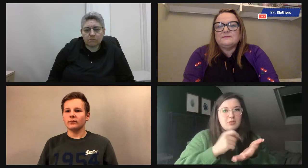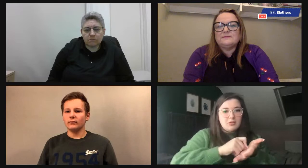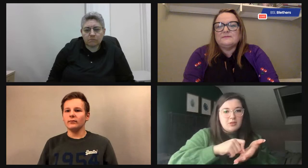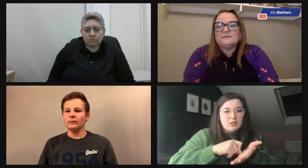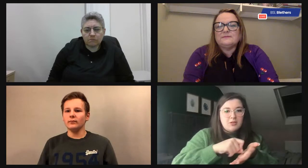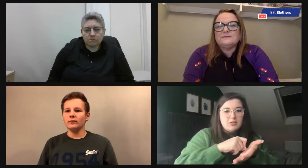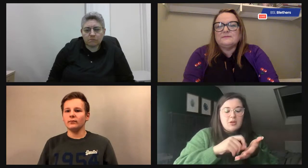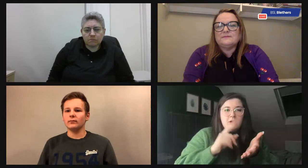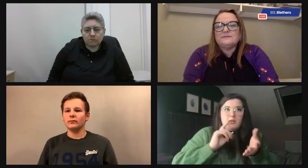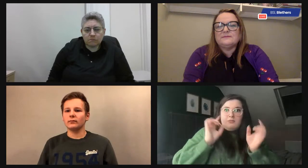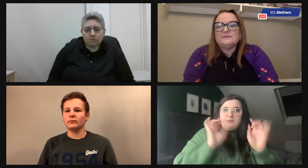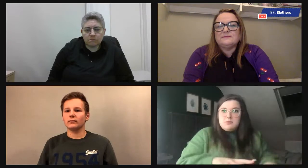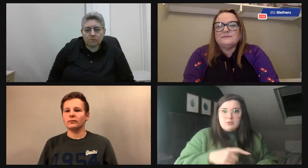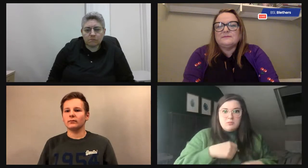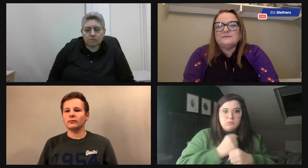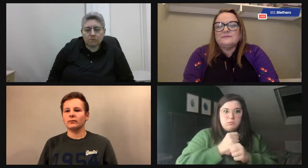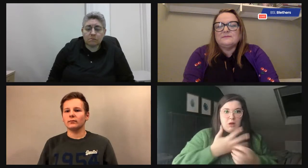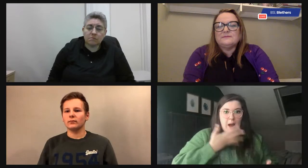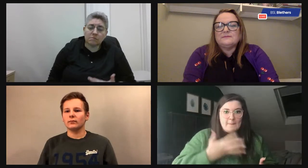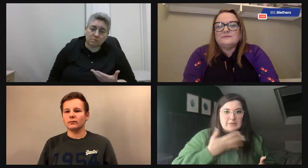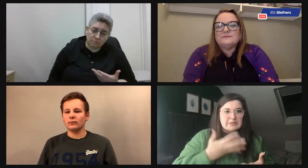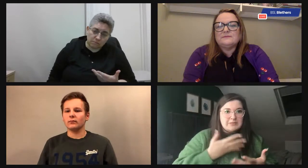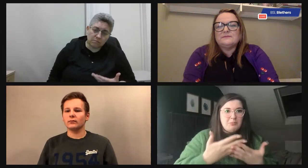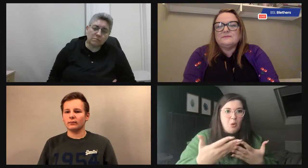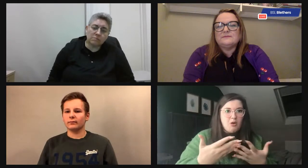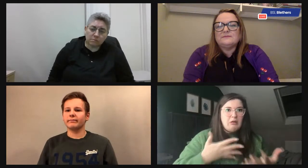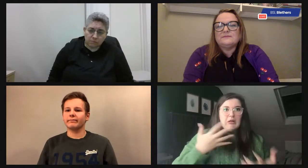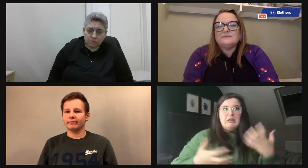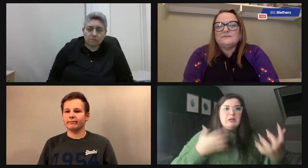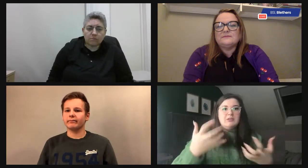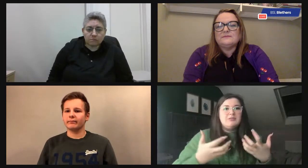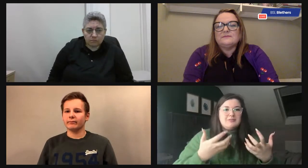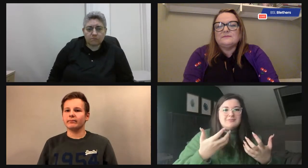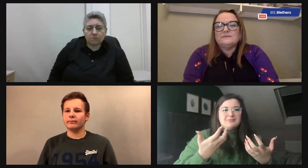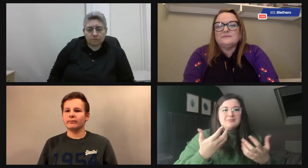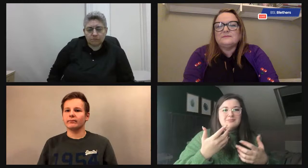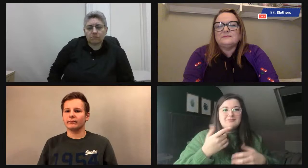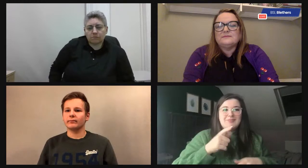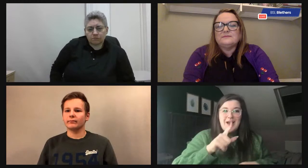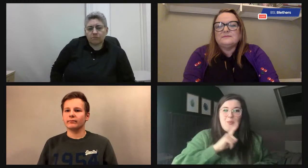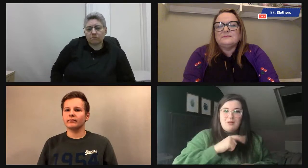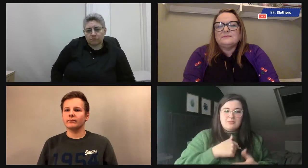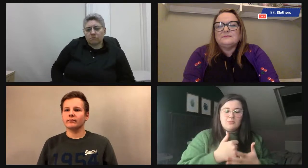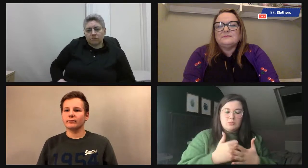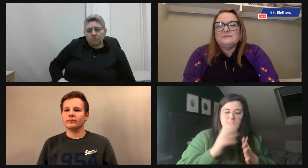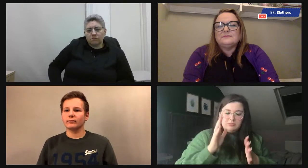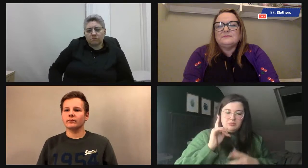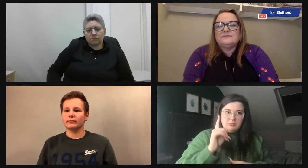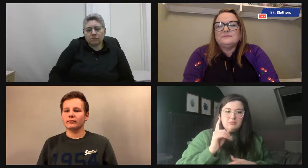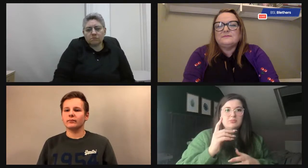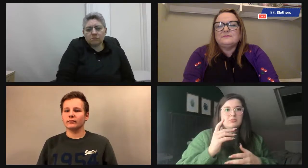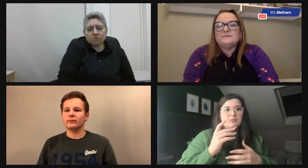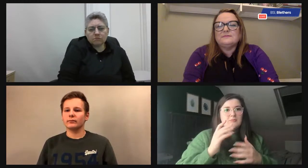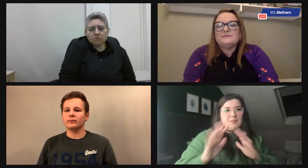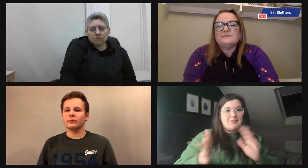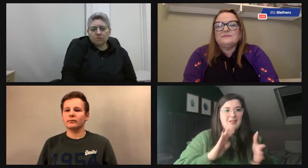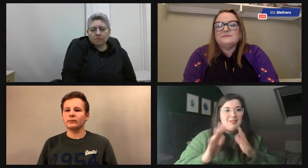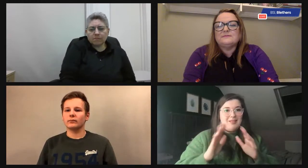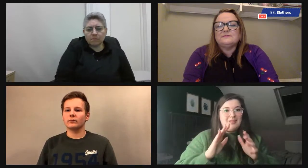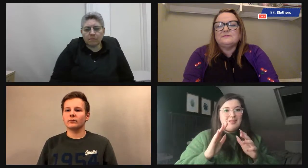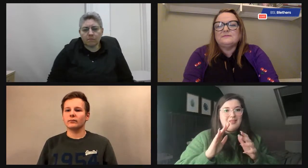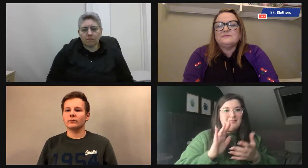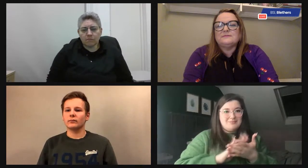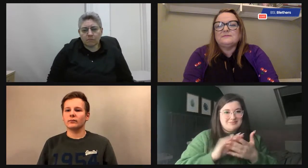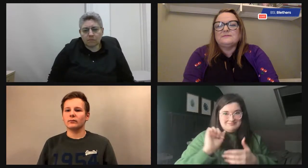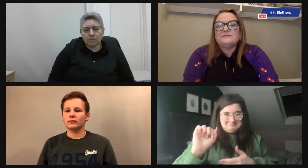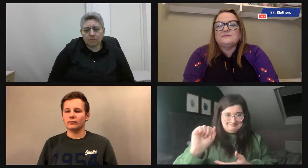that the education system has failed them, and the other thing is that maybe their English might not be